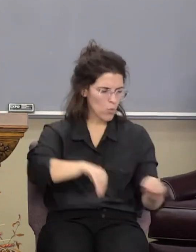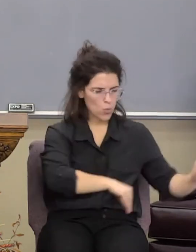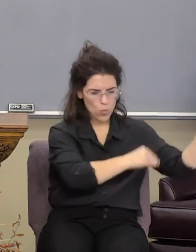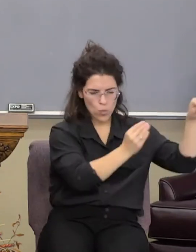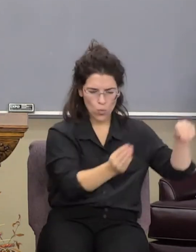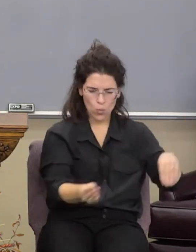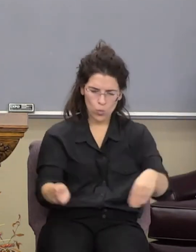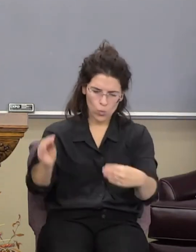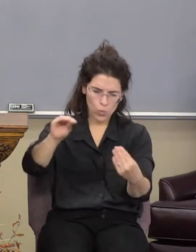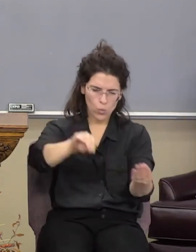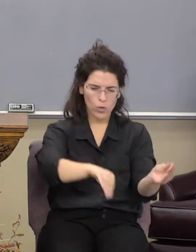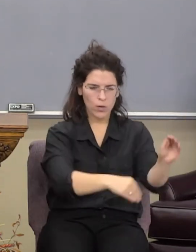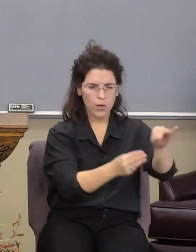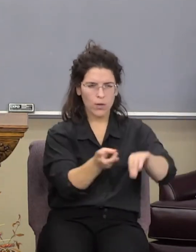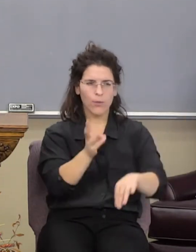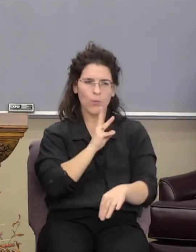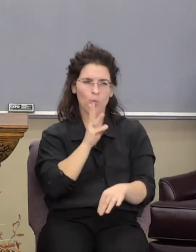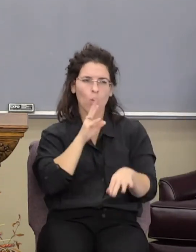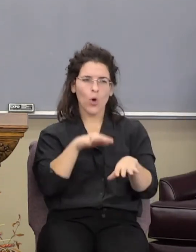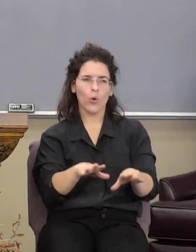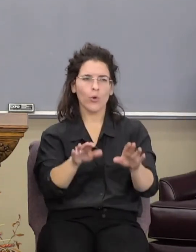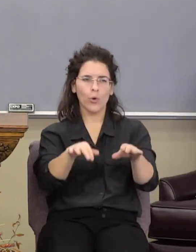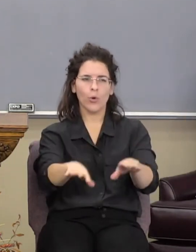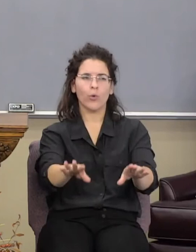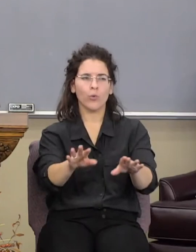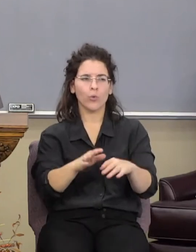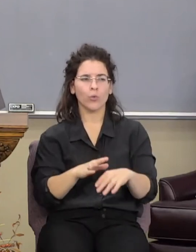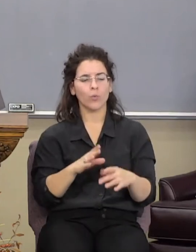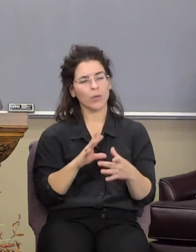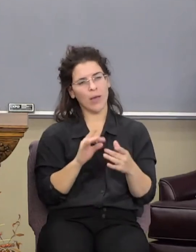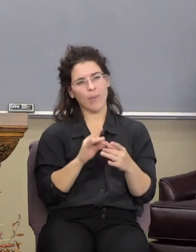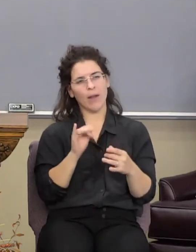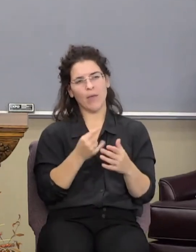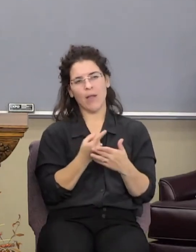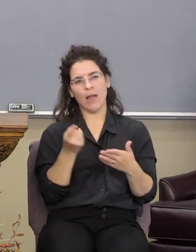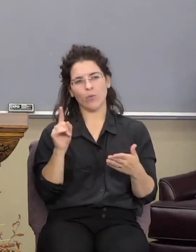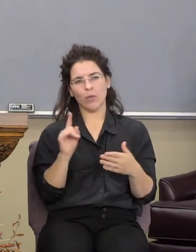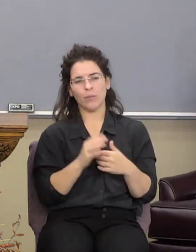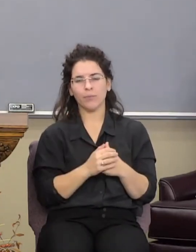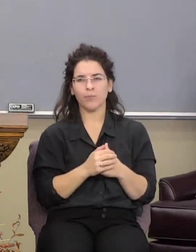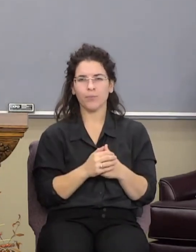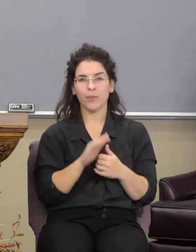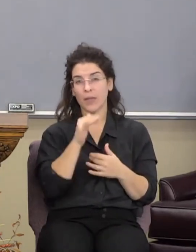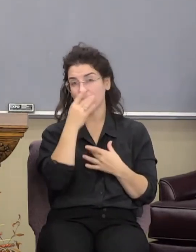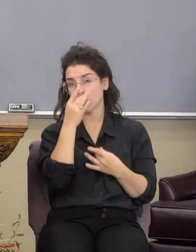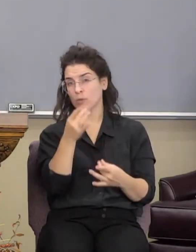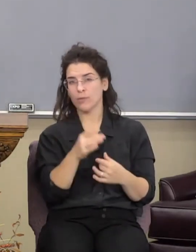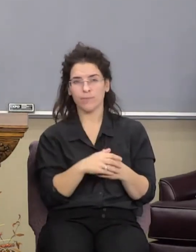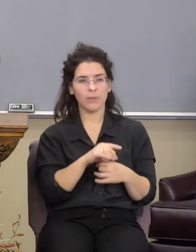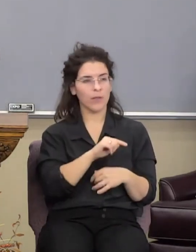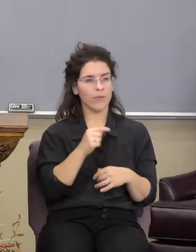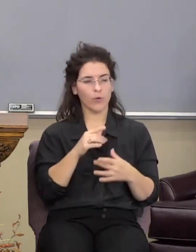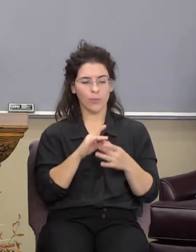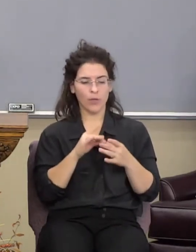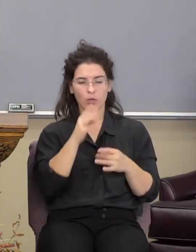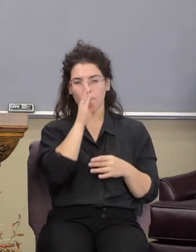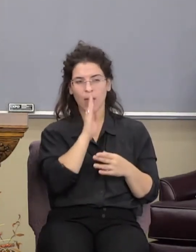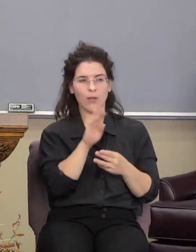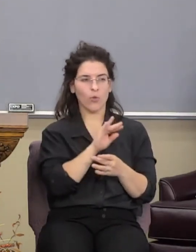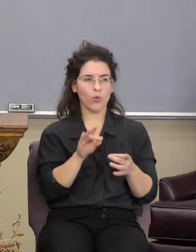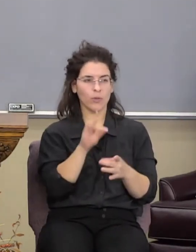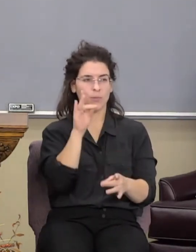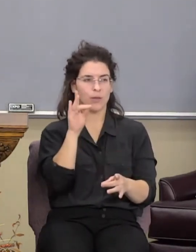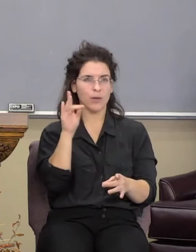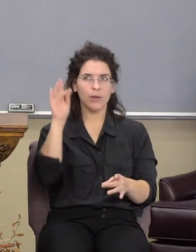moved upon the face of the waters. We commented on that last week, you know, isn't that interesting? The first mention of God, the Holy Spirit,